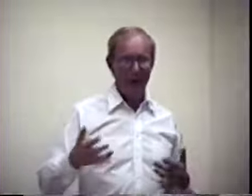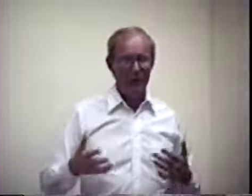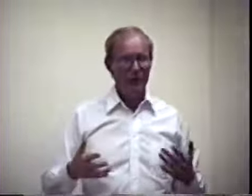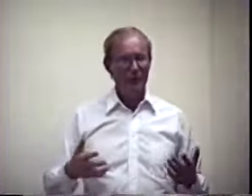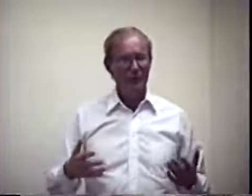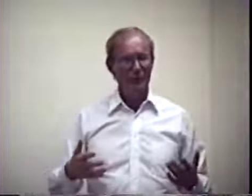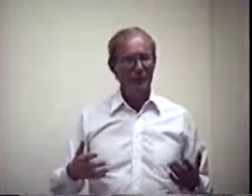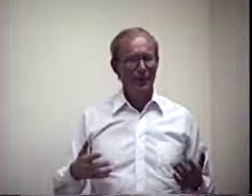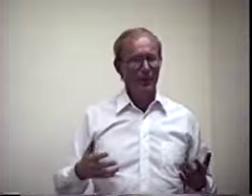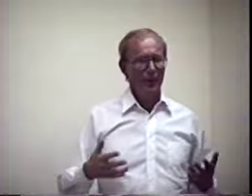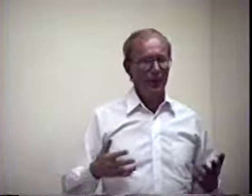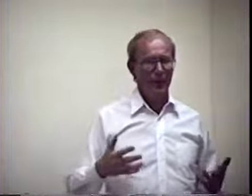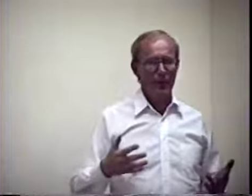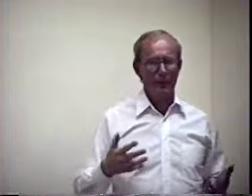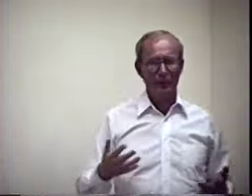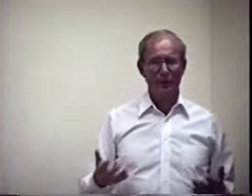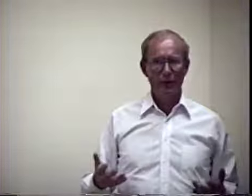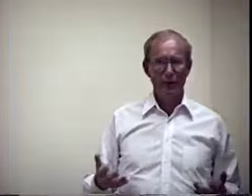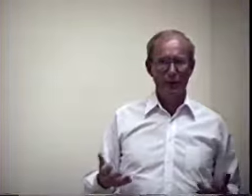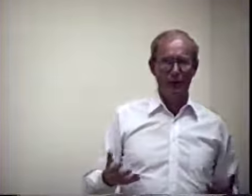class, approximately 400